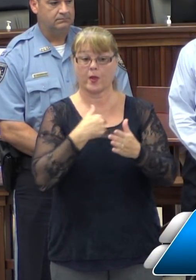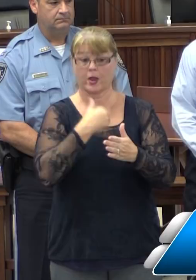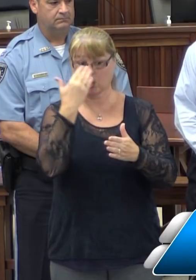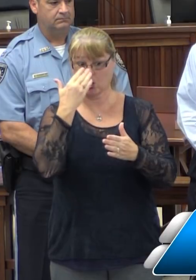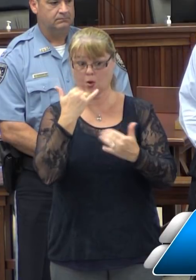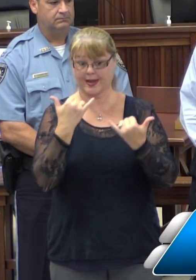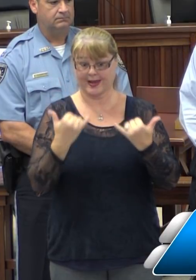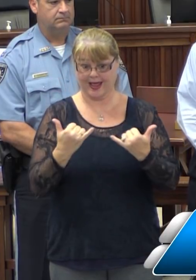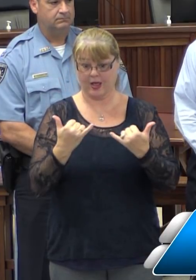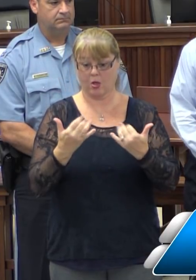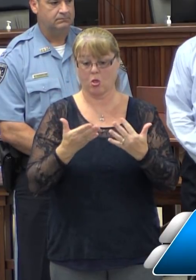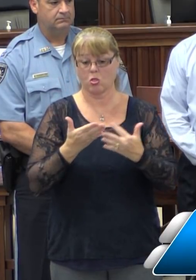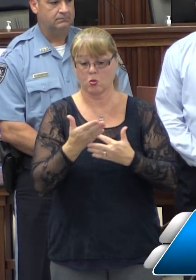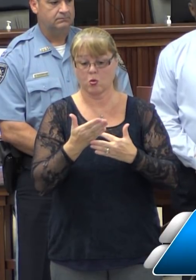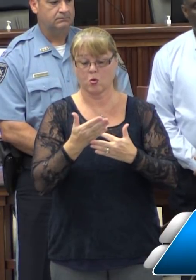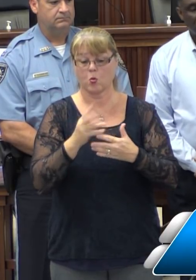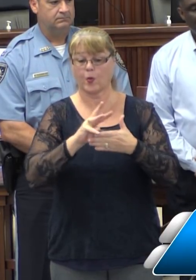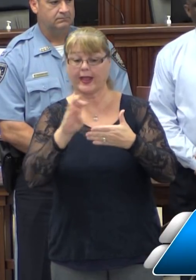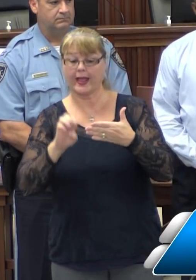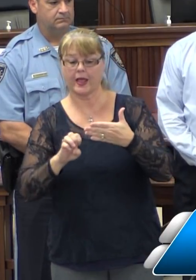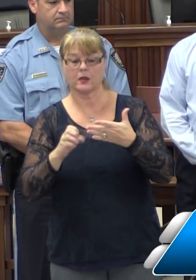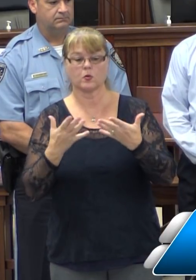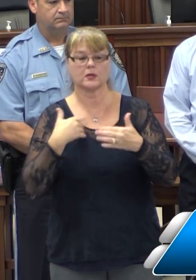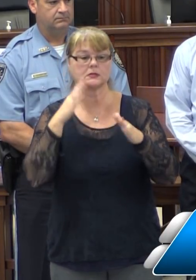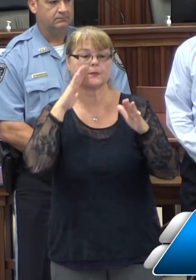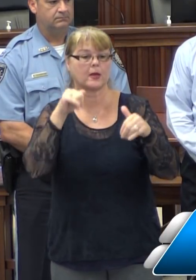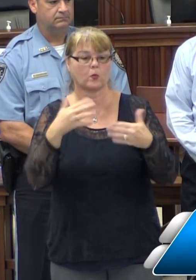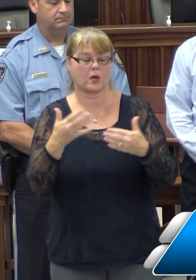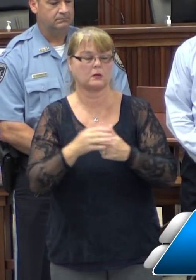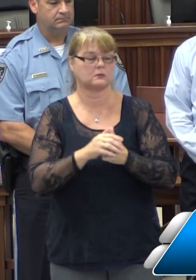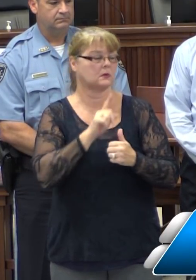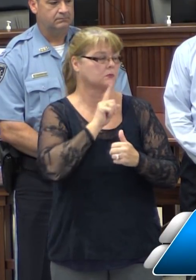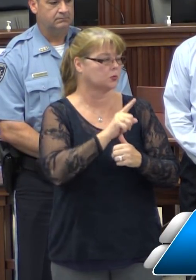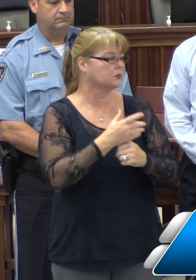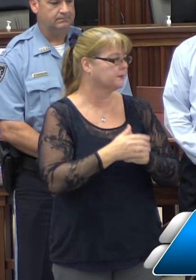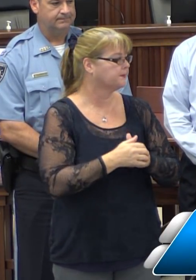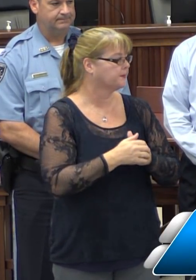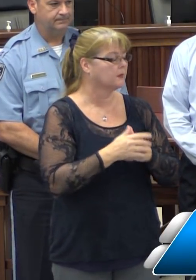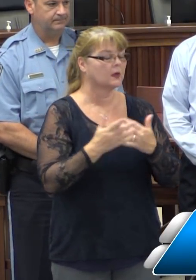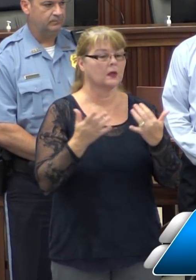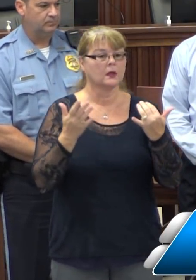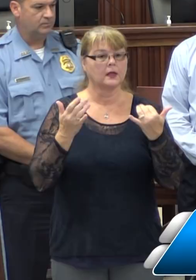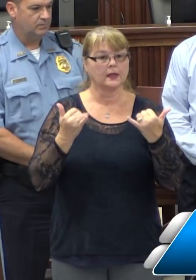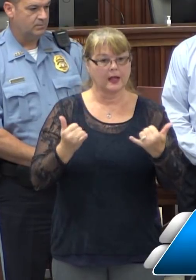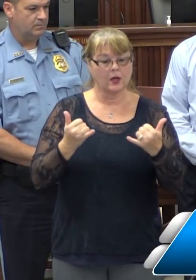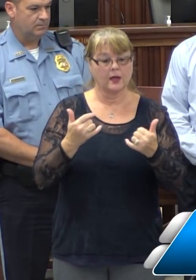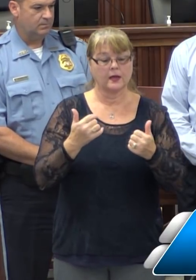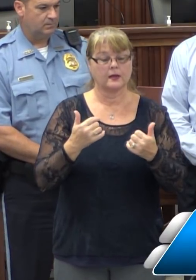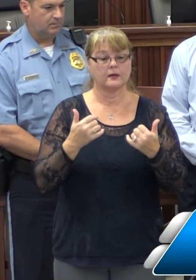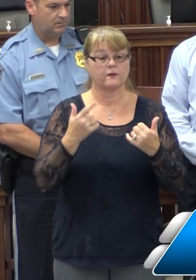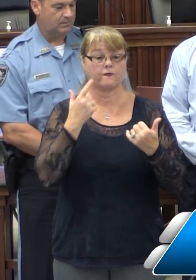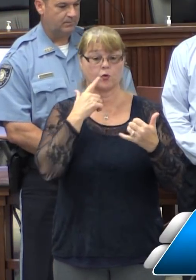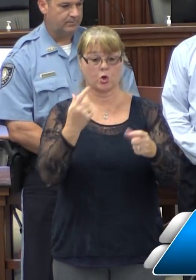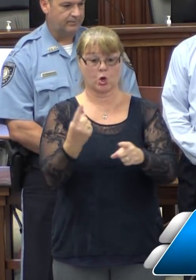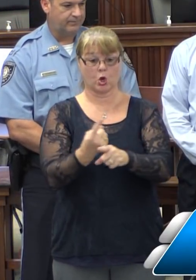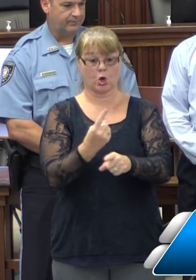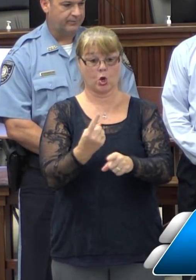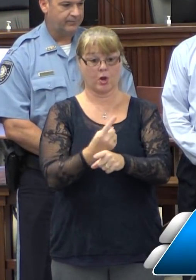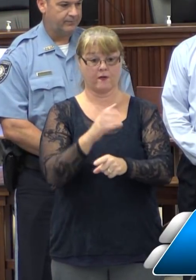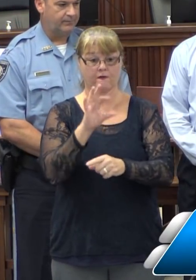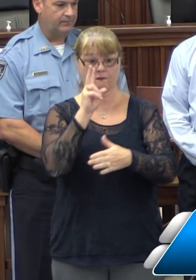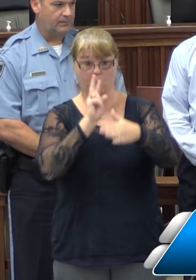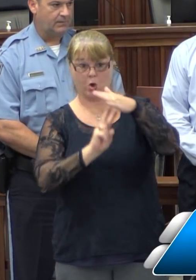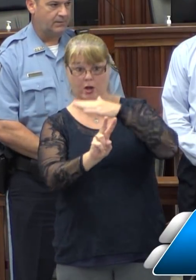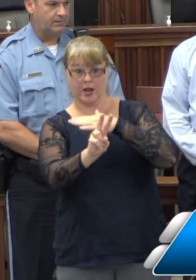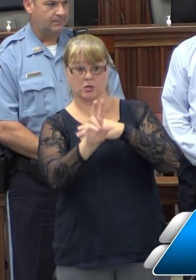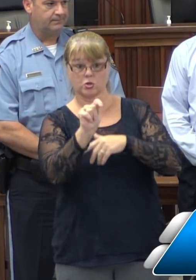you walk us through what we could expect through the weekend? Absolutely. Right now, again, with the current forecast track, we're looking at